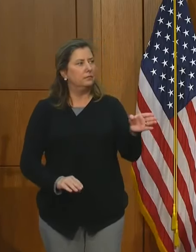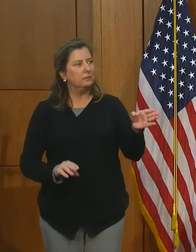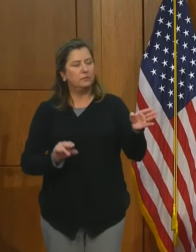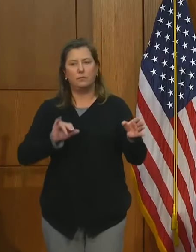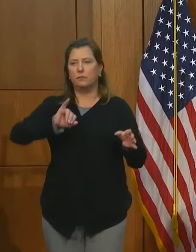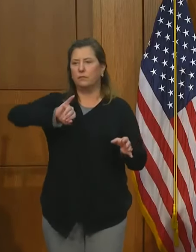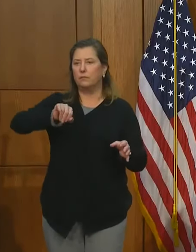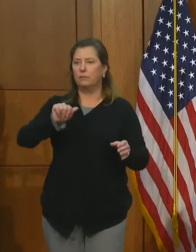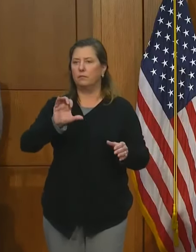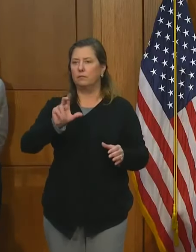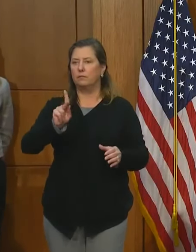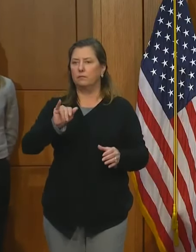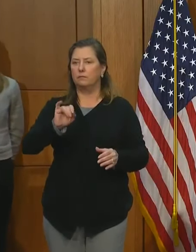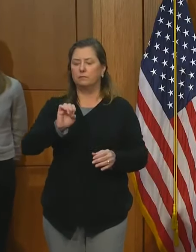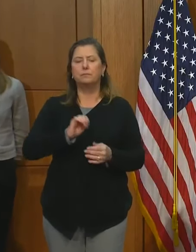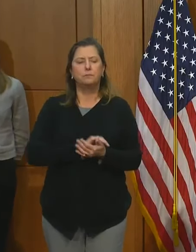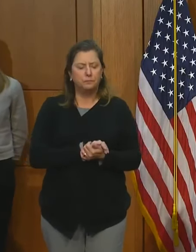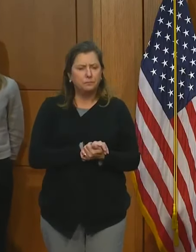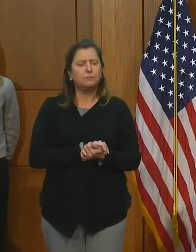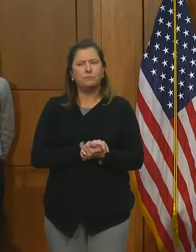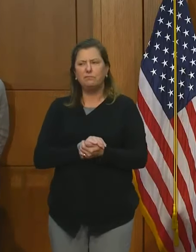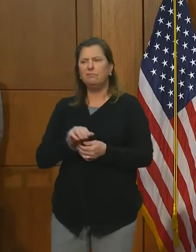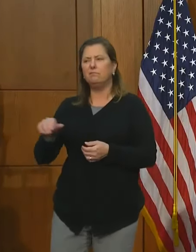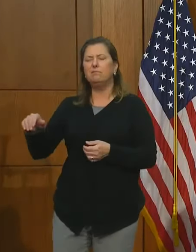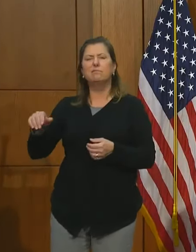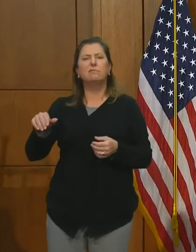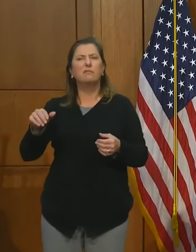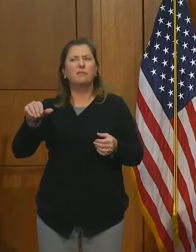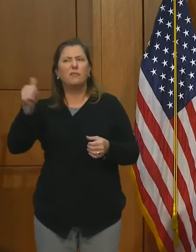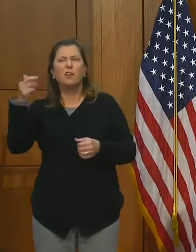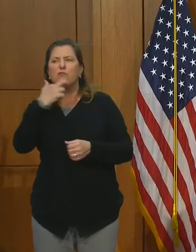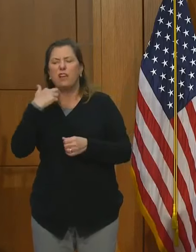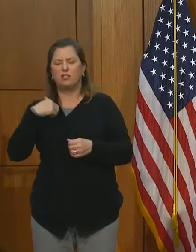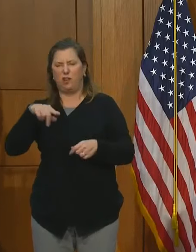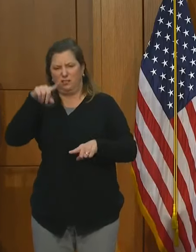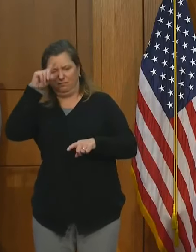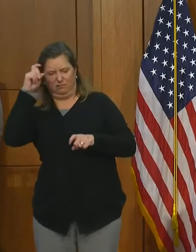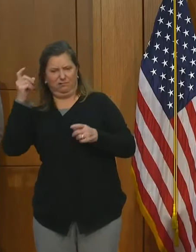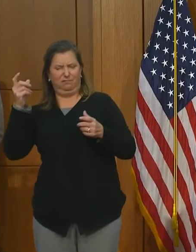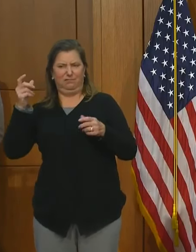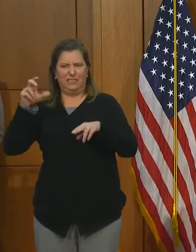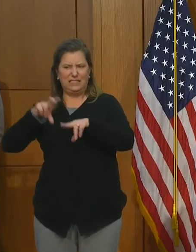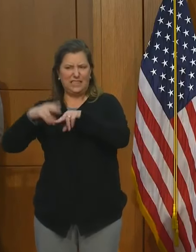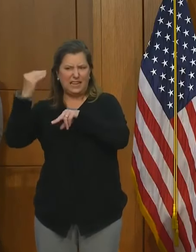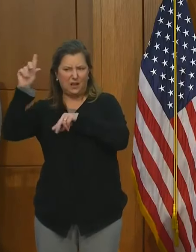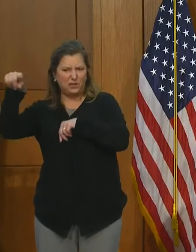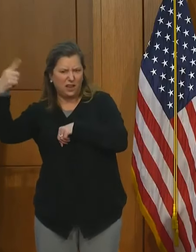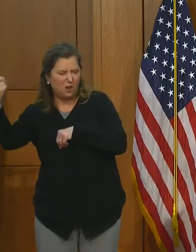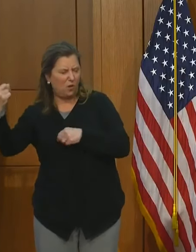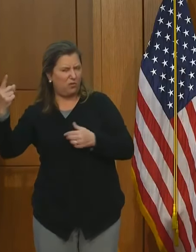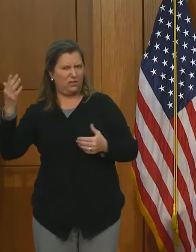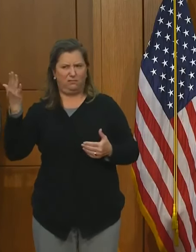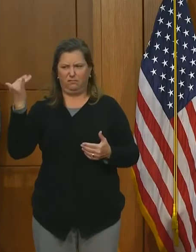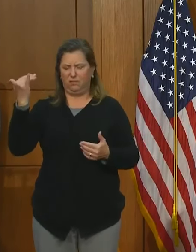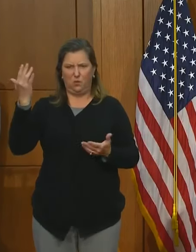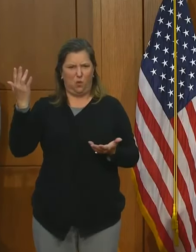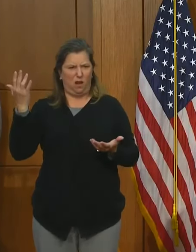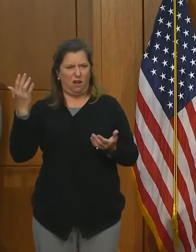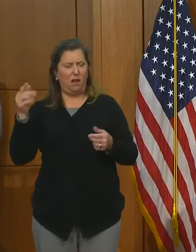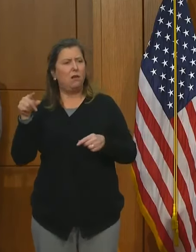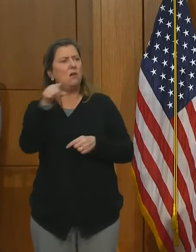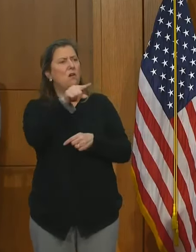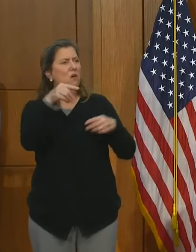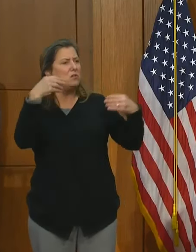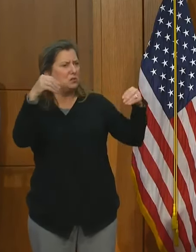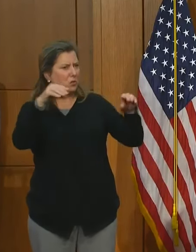From some restaurants who are perplexed by this outdoor seating requirement only, and a lot of them don't understand why retailers